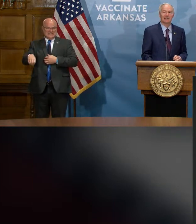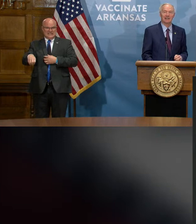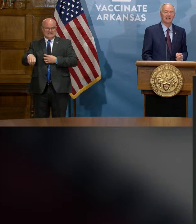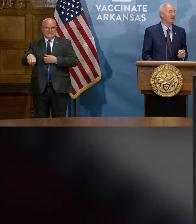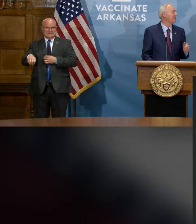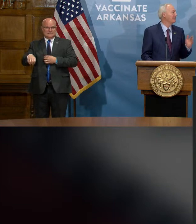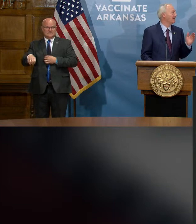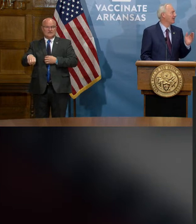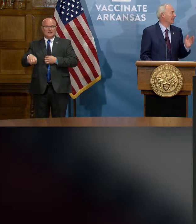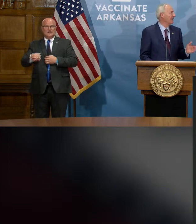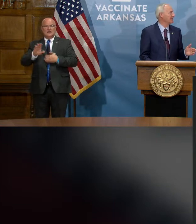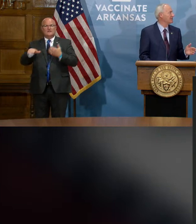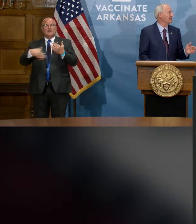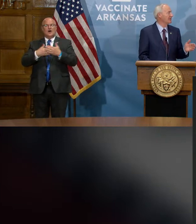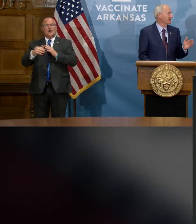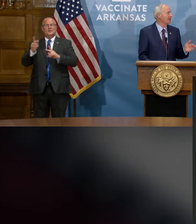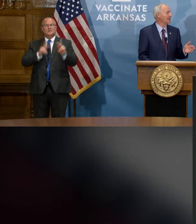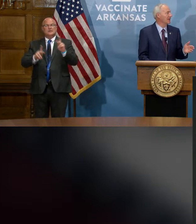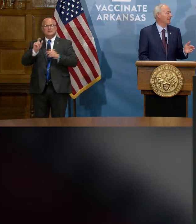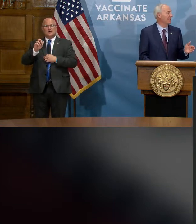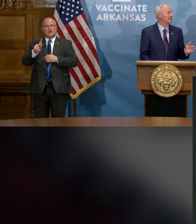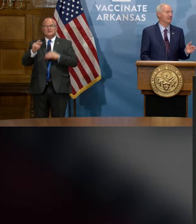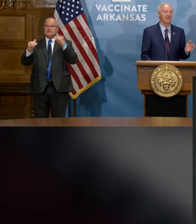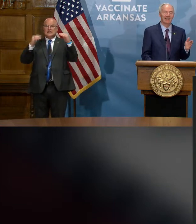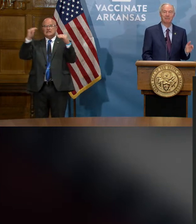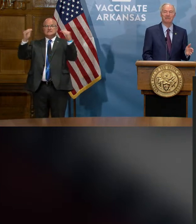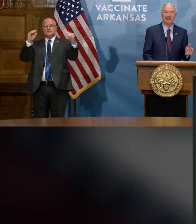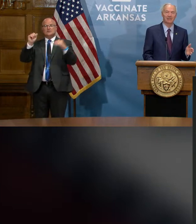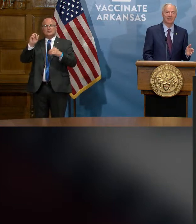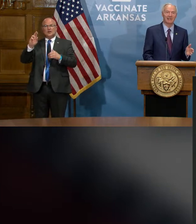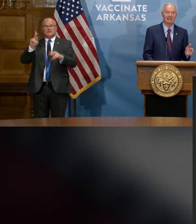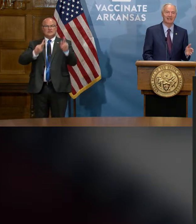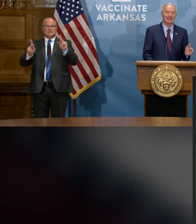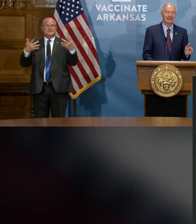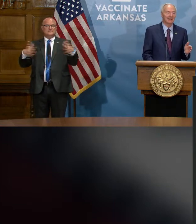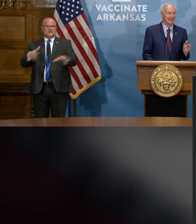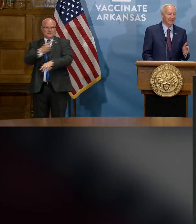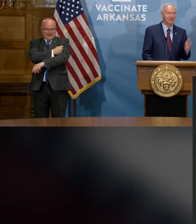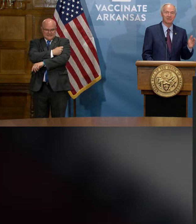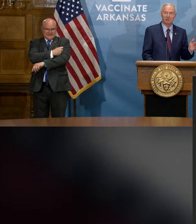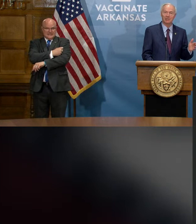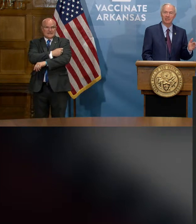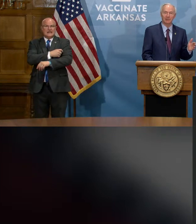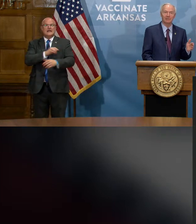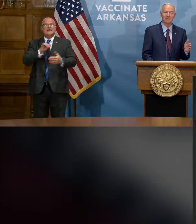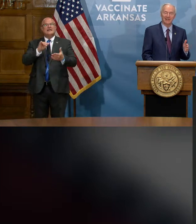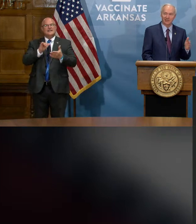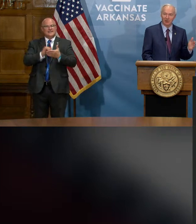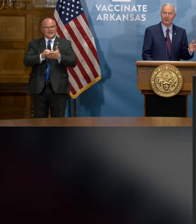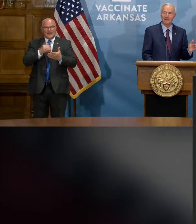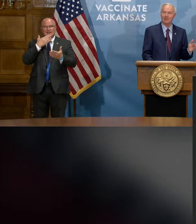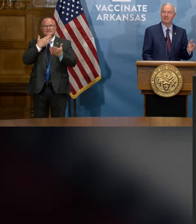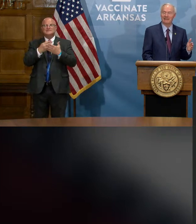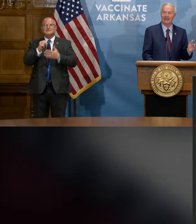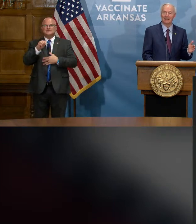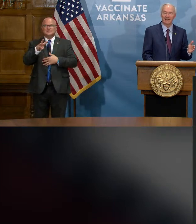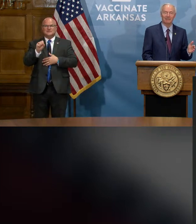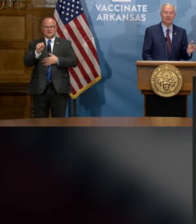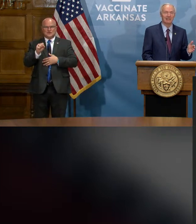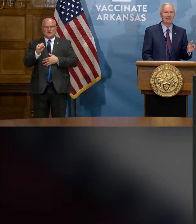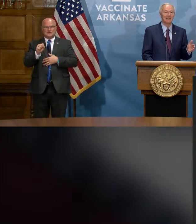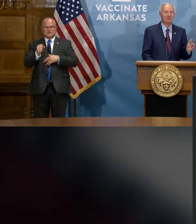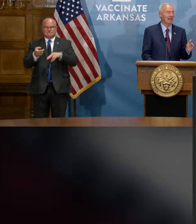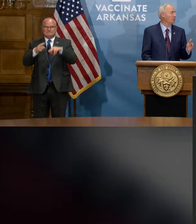41.7% of Arkansans, adult Arkansans, have been vaccinated. Now that's some good news that is going up at